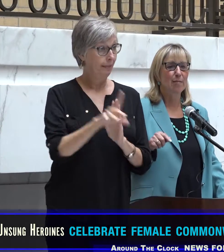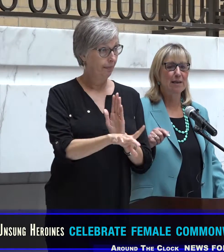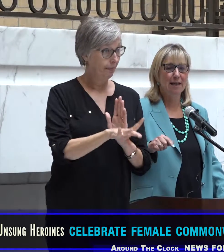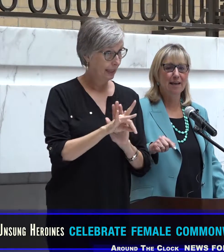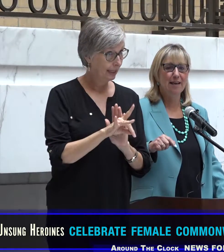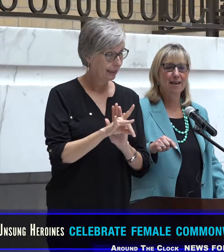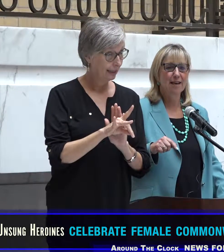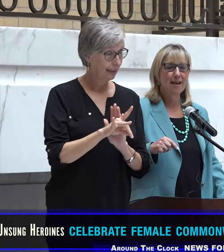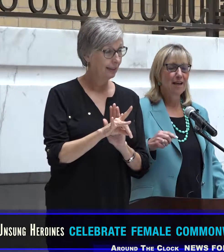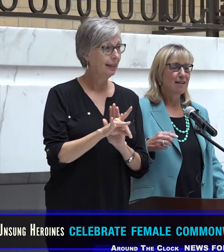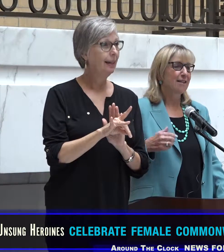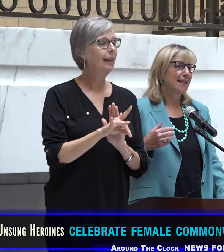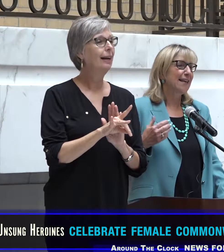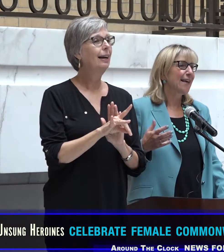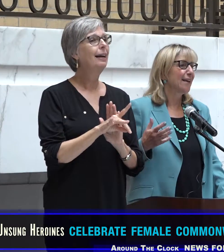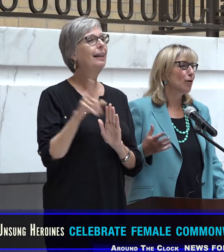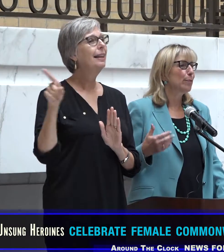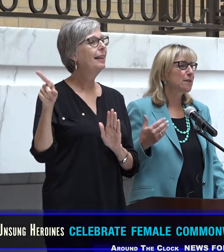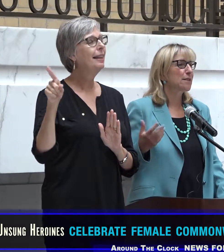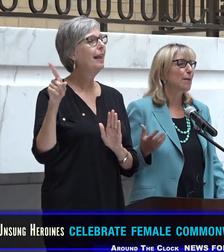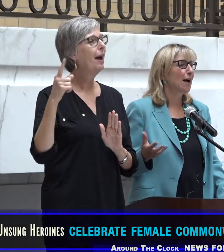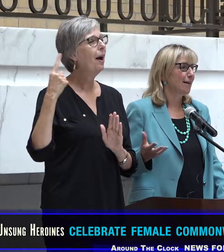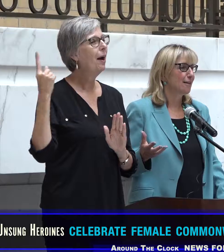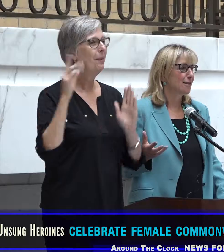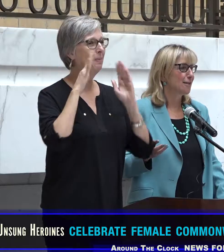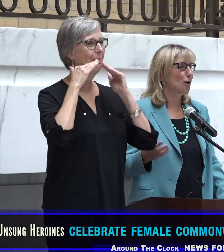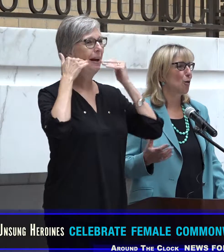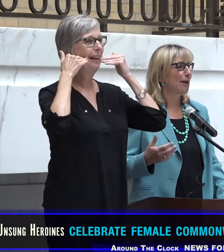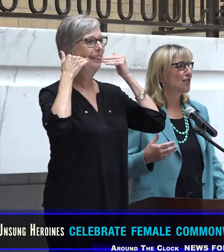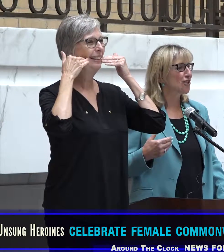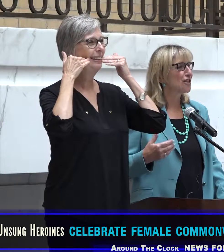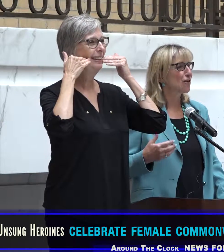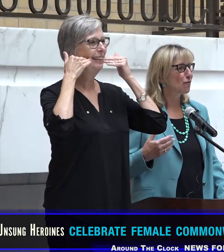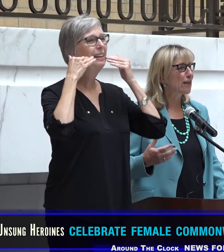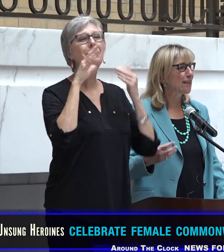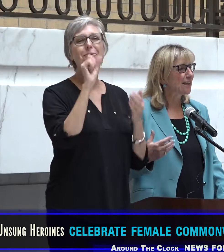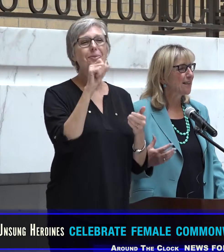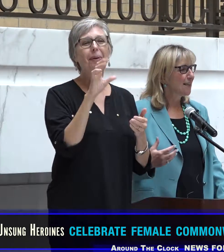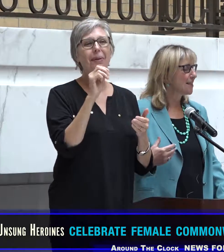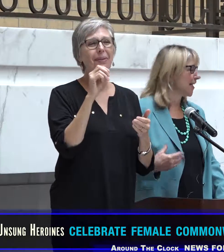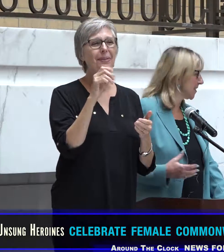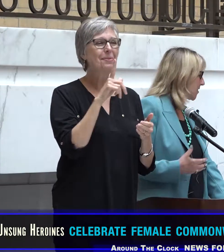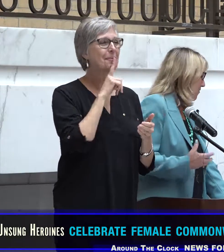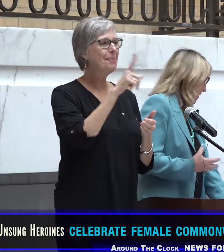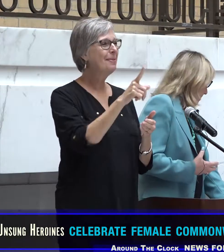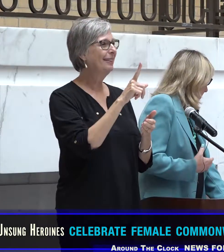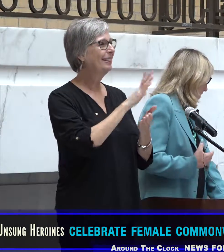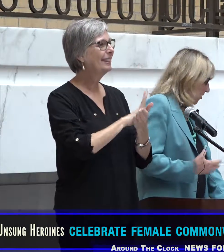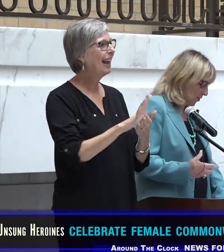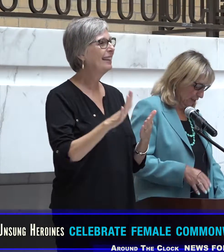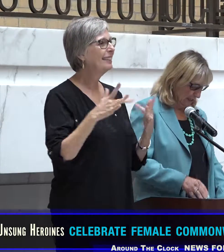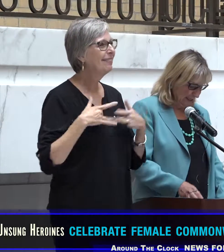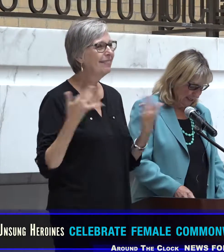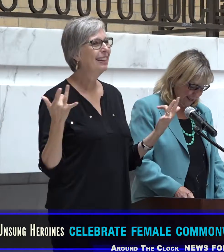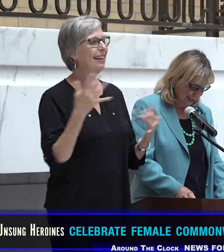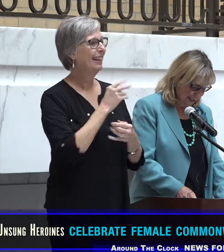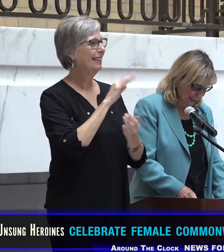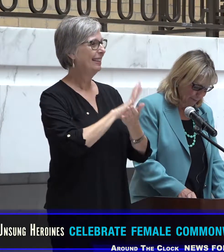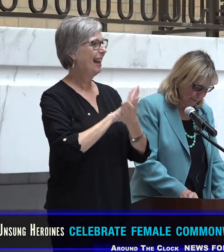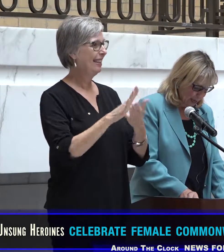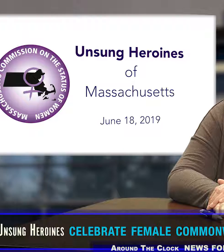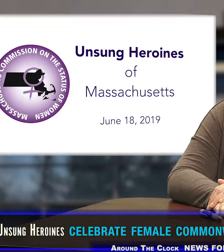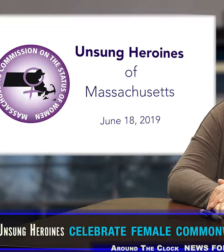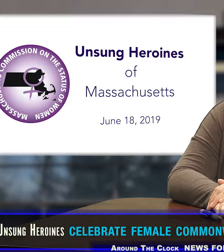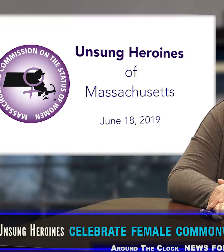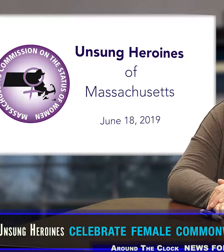have nominated, they can't help but smile. So it's just a really nice event, and it's a really nice